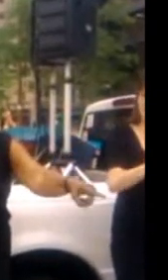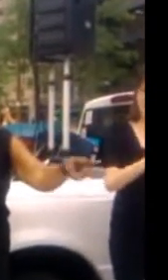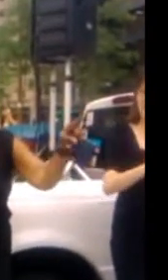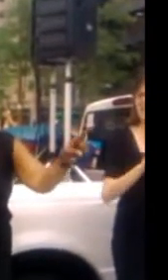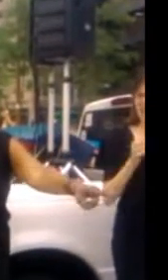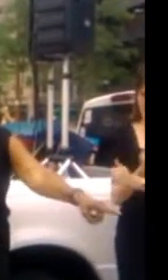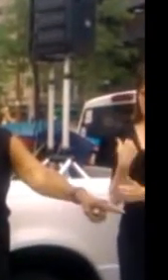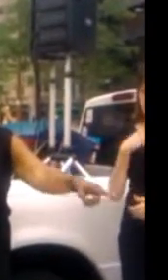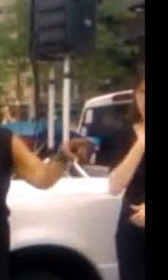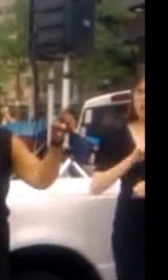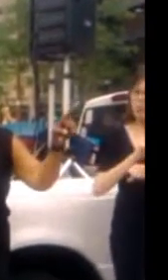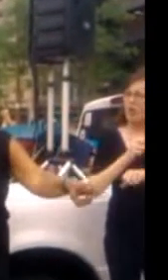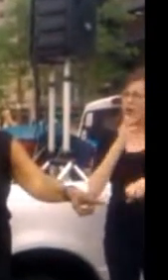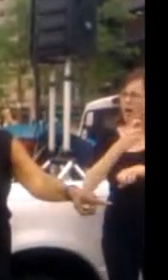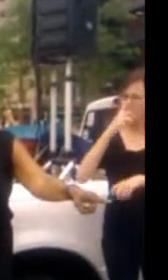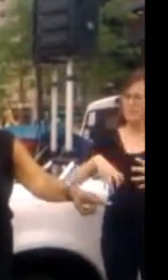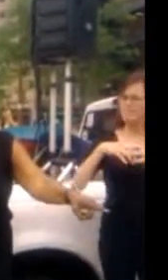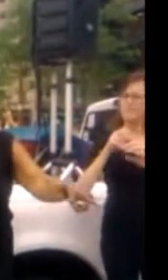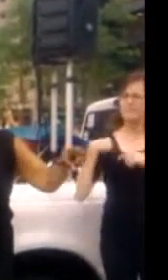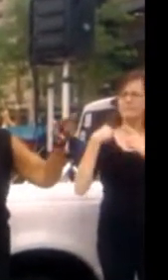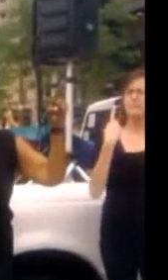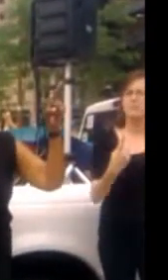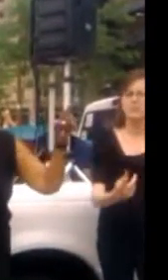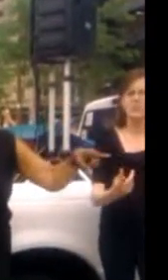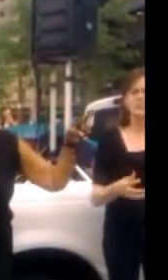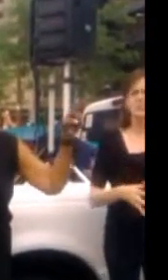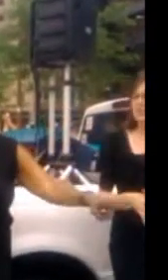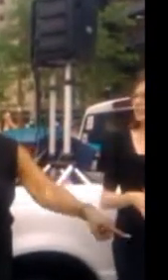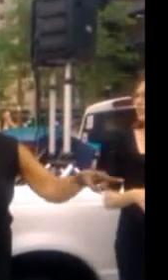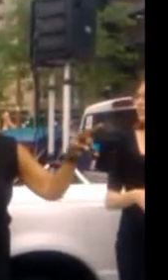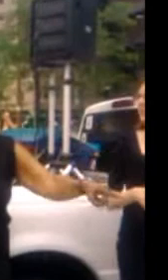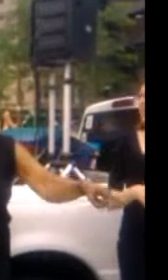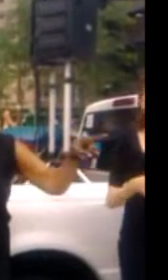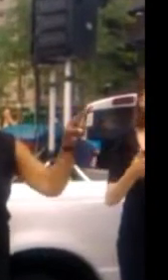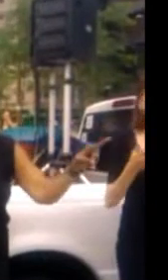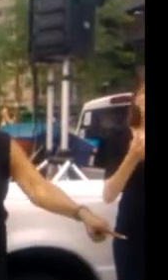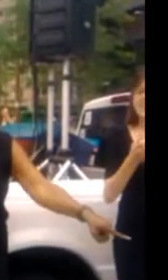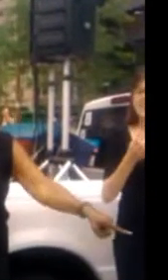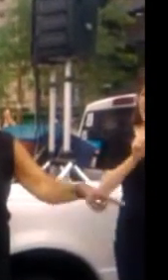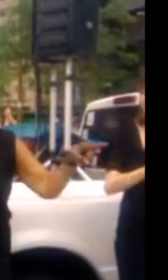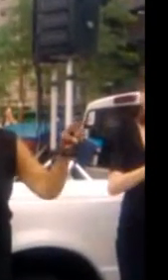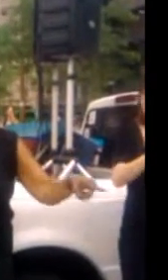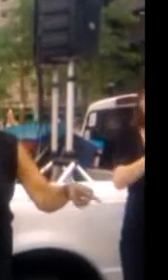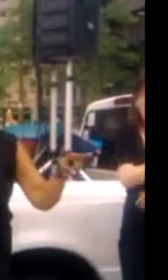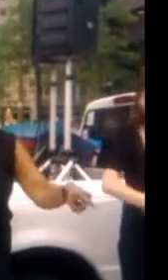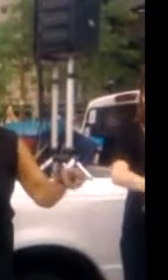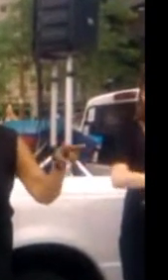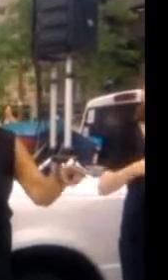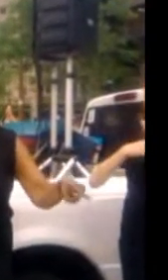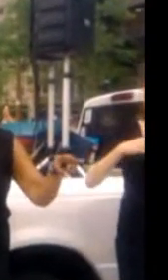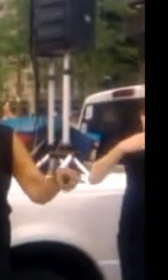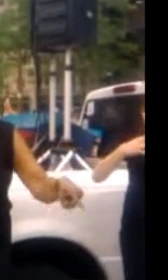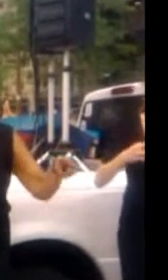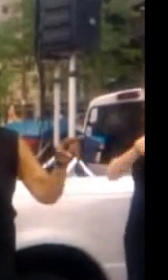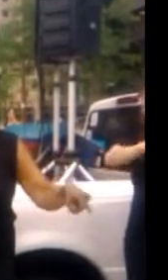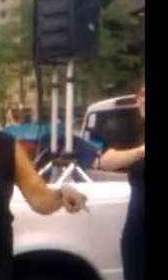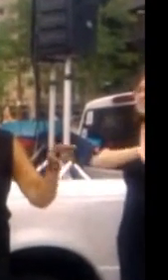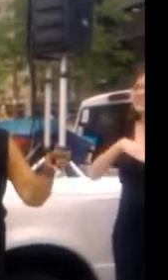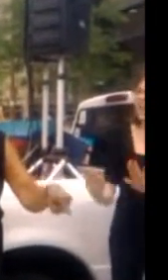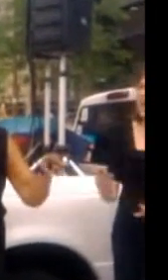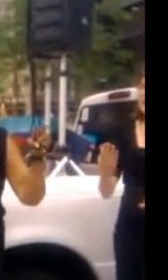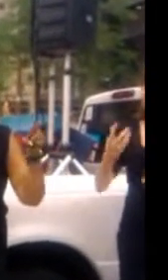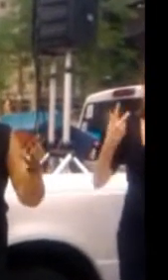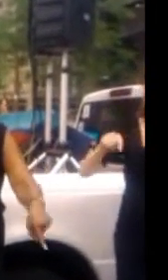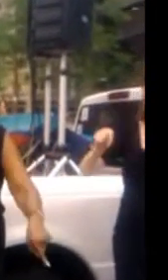worked hard for, have died for, that are going to be dead and buried if we don't let these